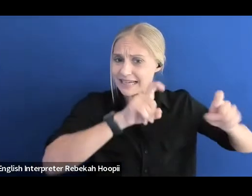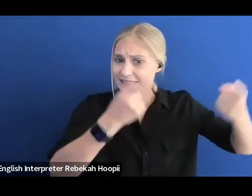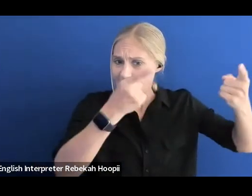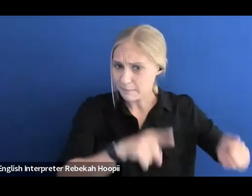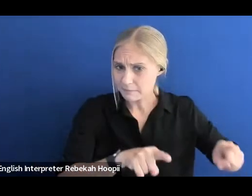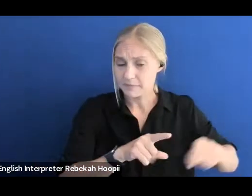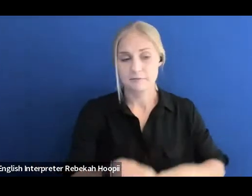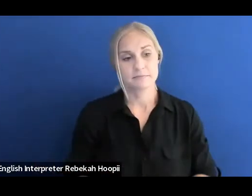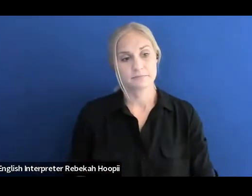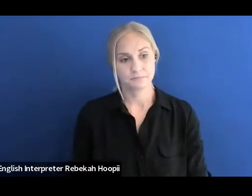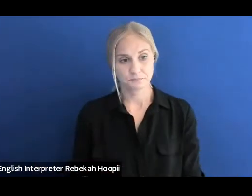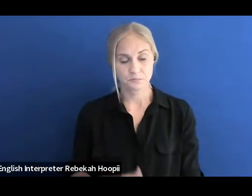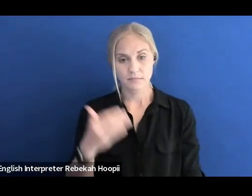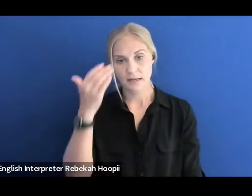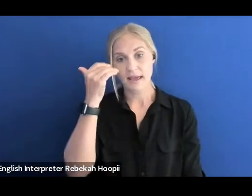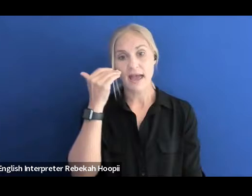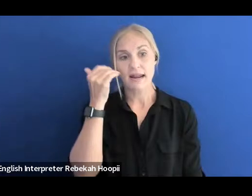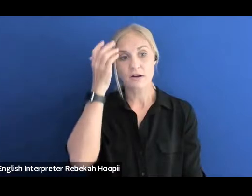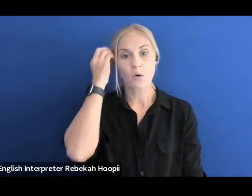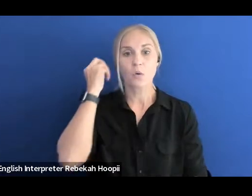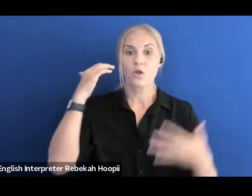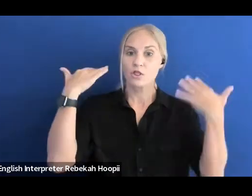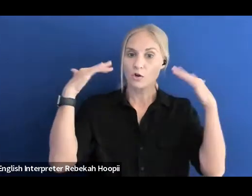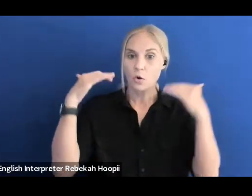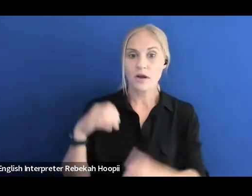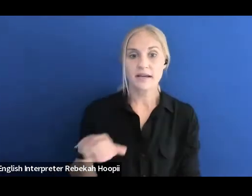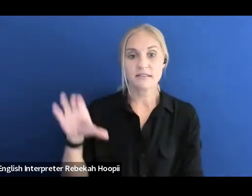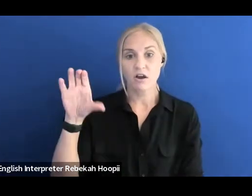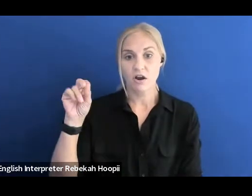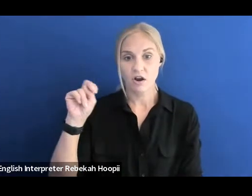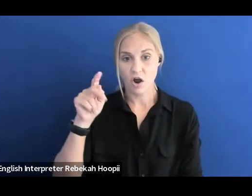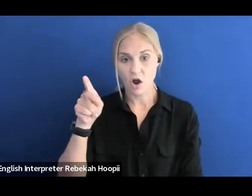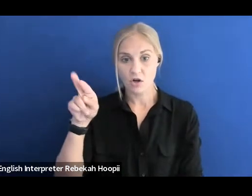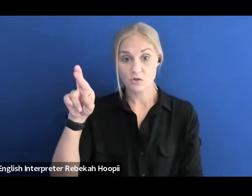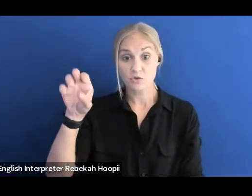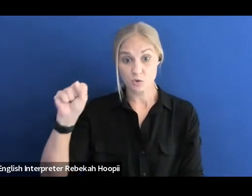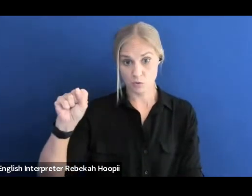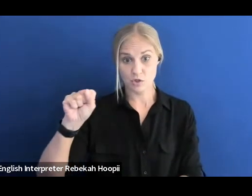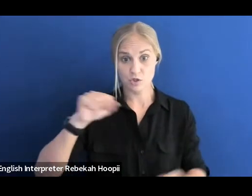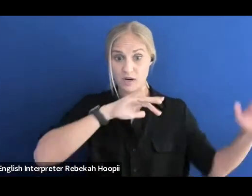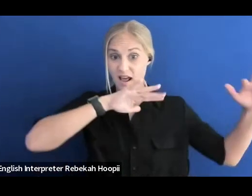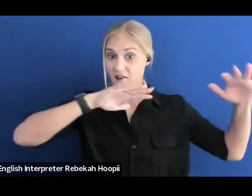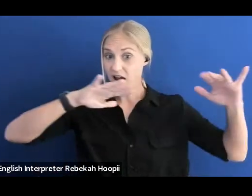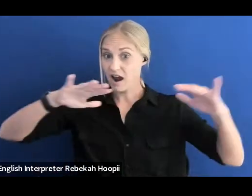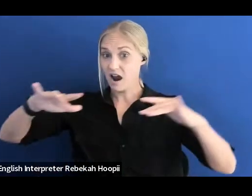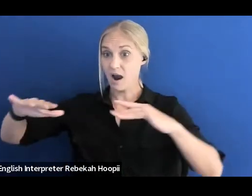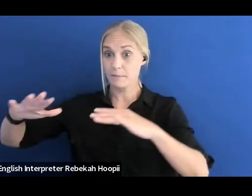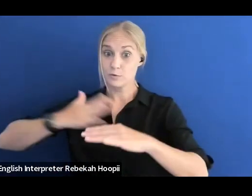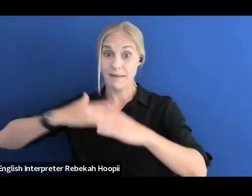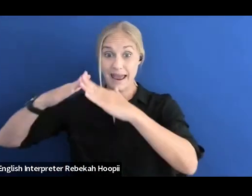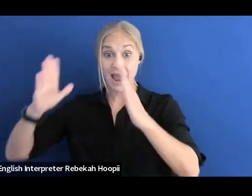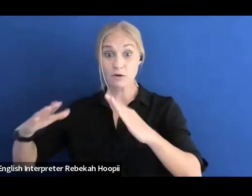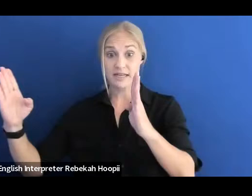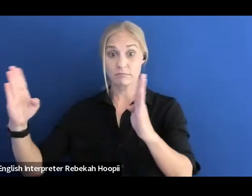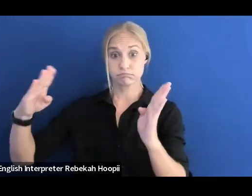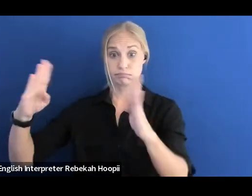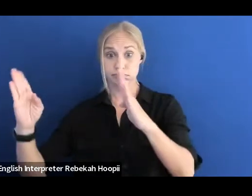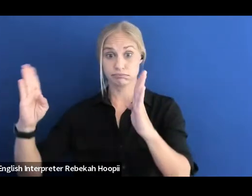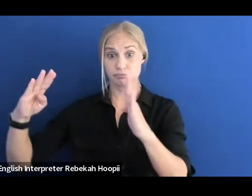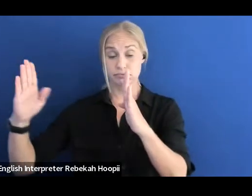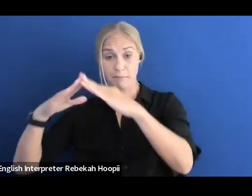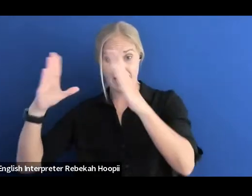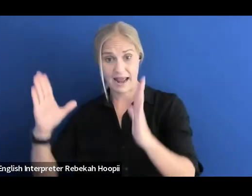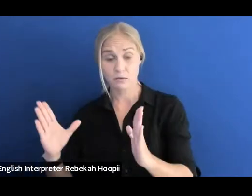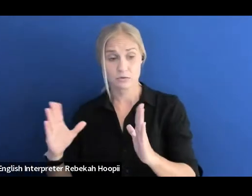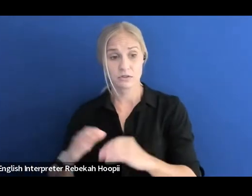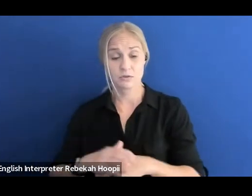that the noise contours would probably reach my house. They shakes my house. And when